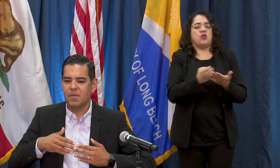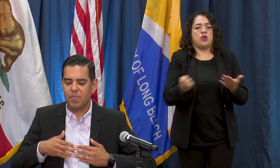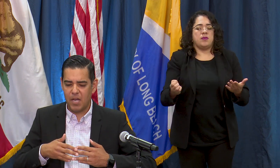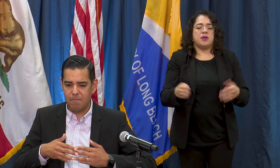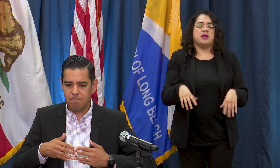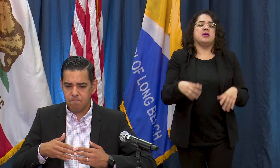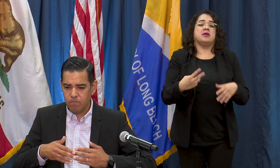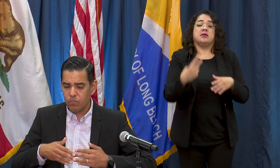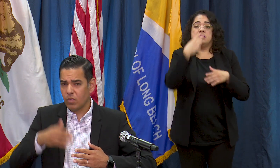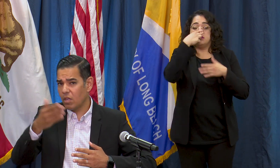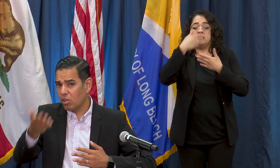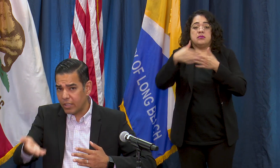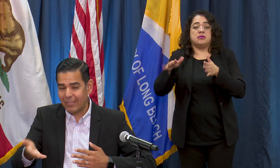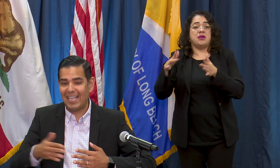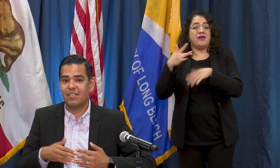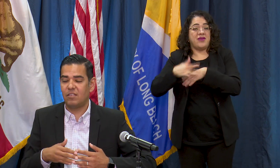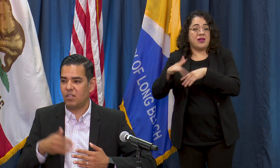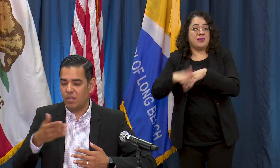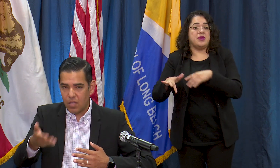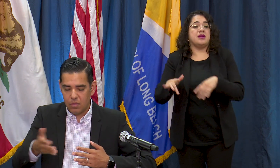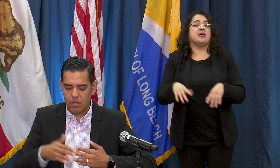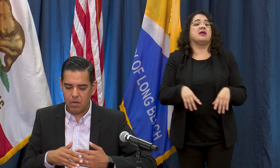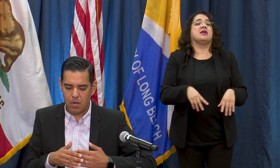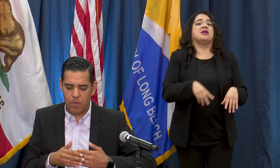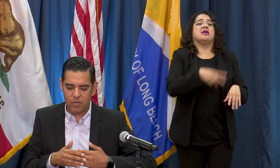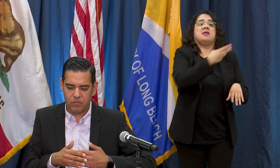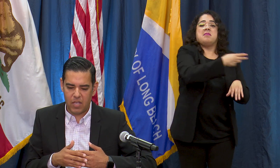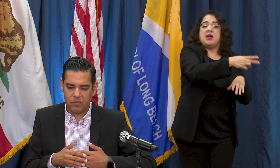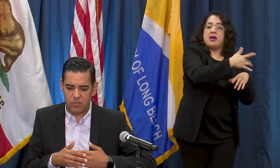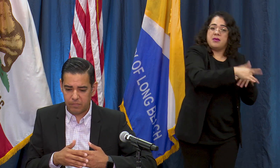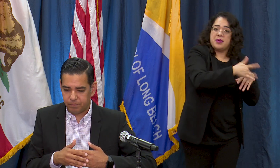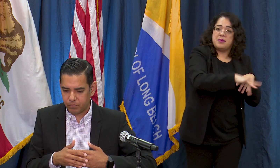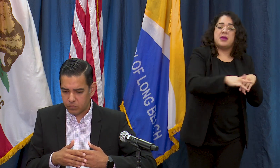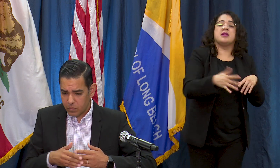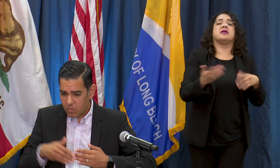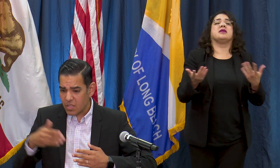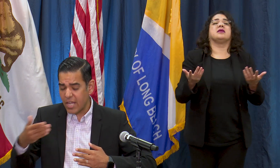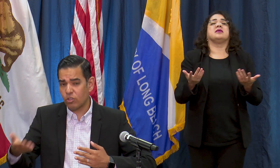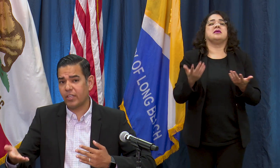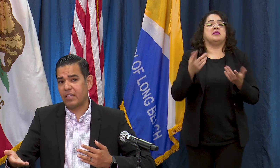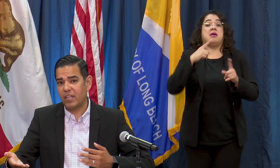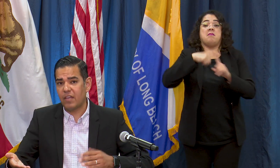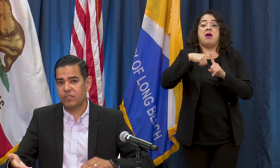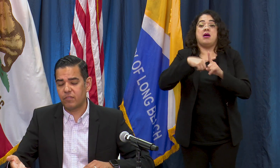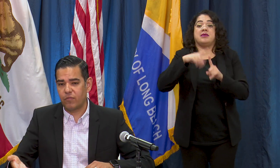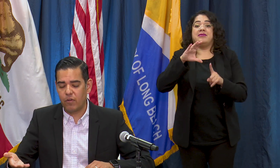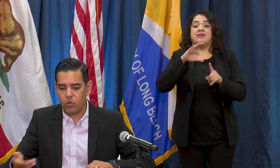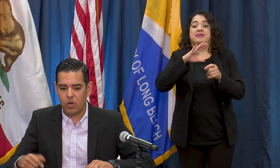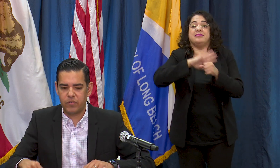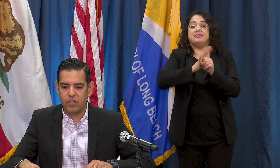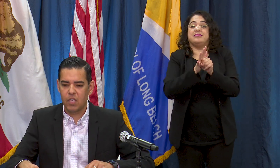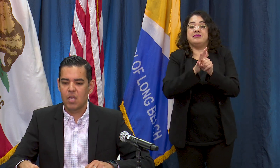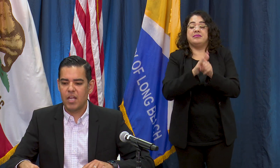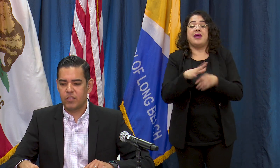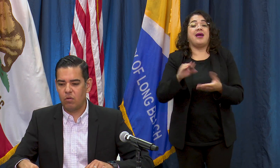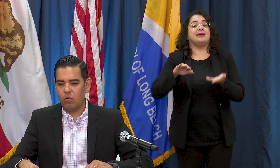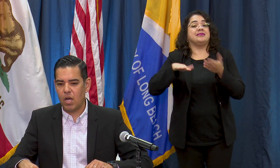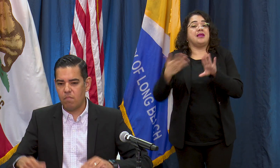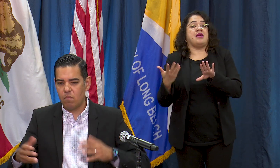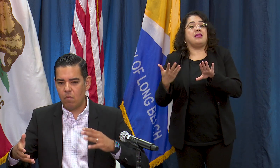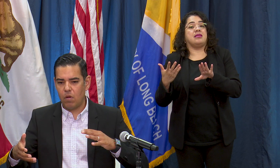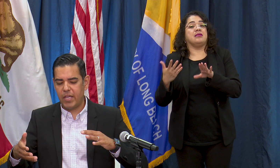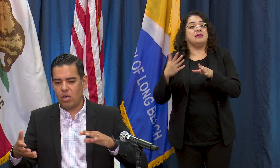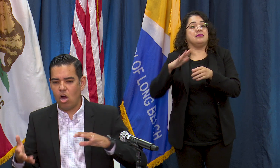availability. Looking at cases and positive cases, and you're looking at deaths, of course. And